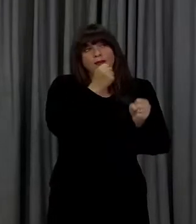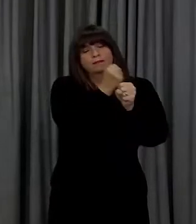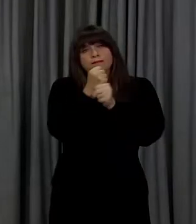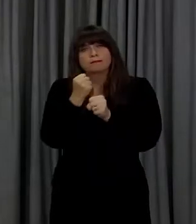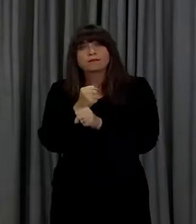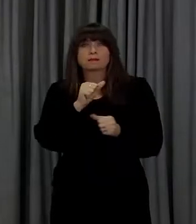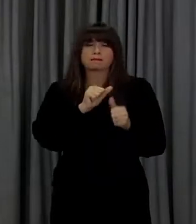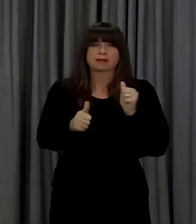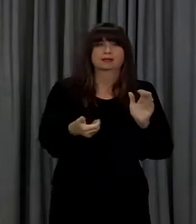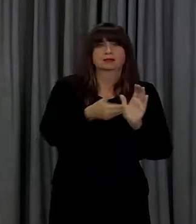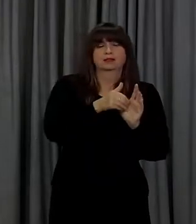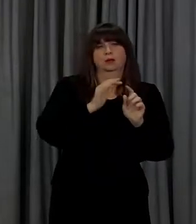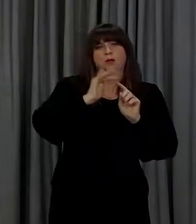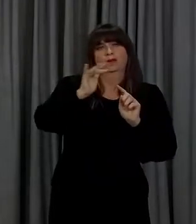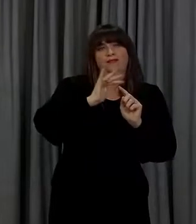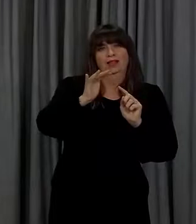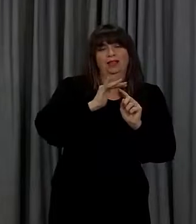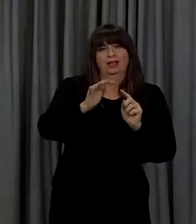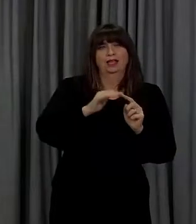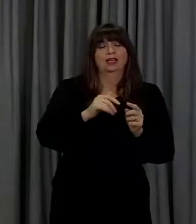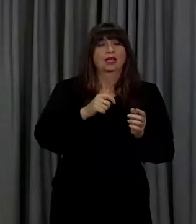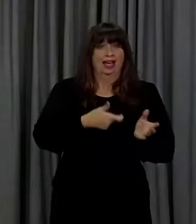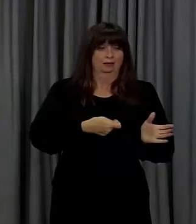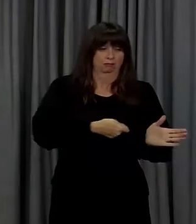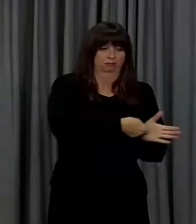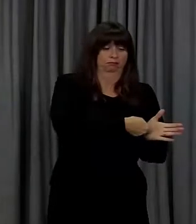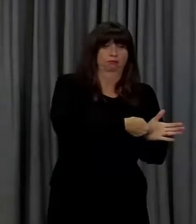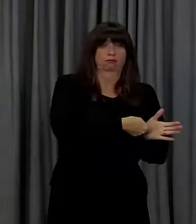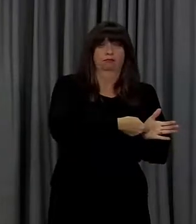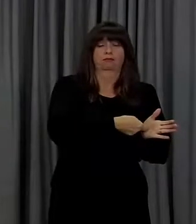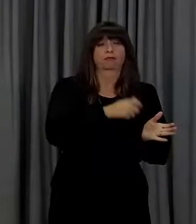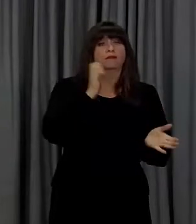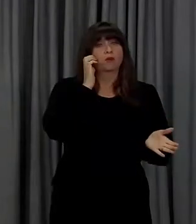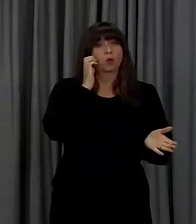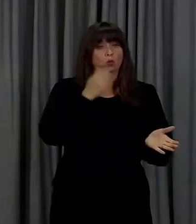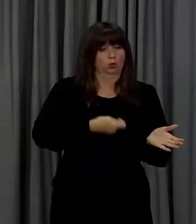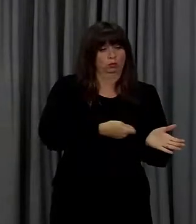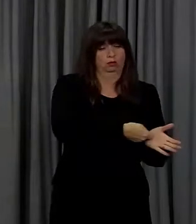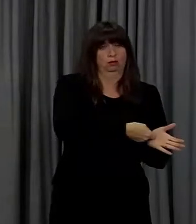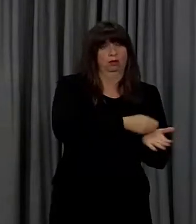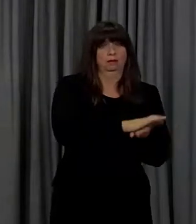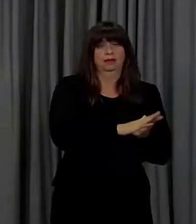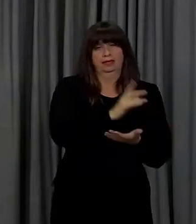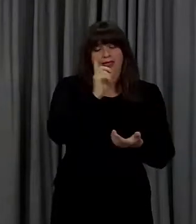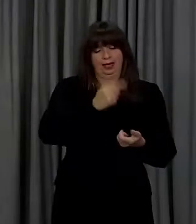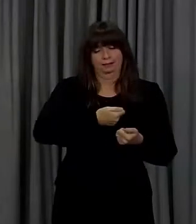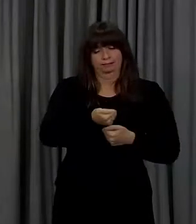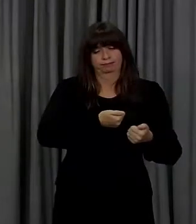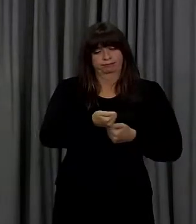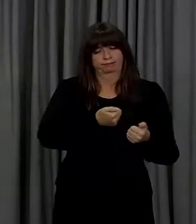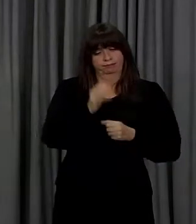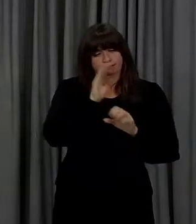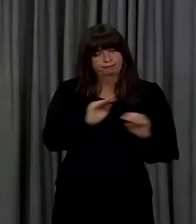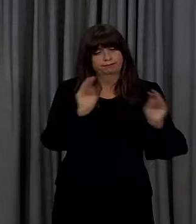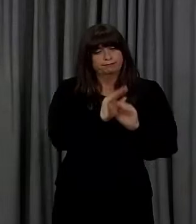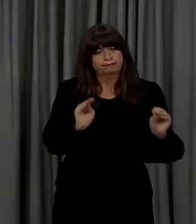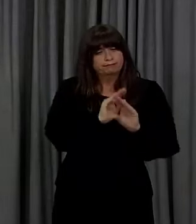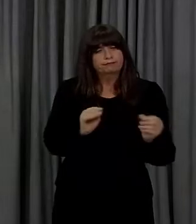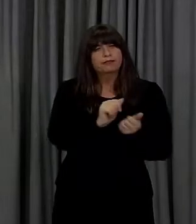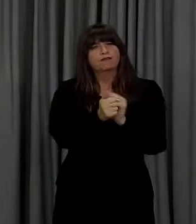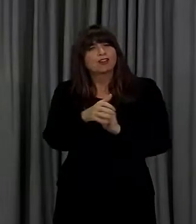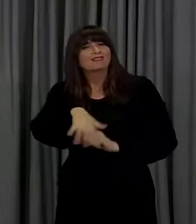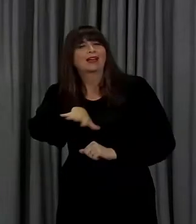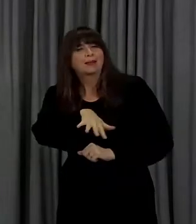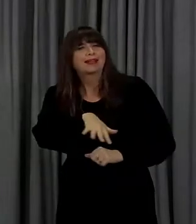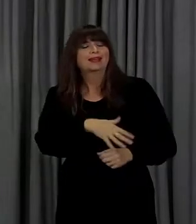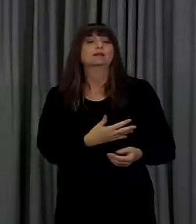improving Wi-Fi and providing phone charging points so that you can keep your friends and your family in the loop. So